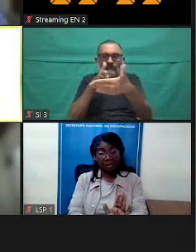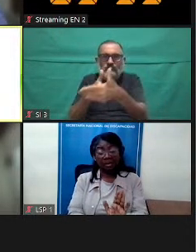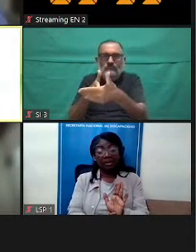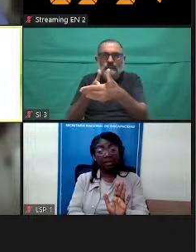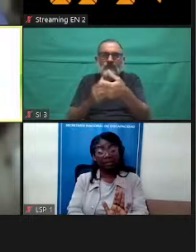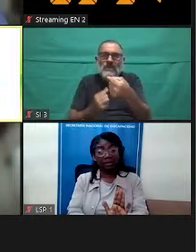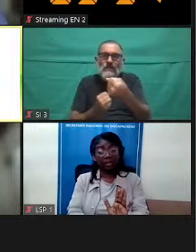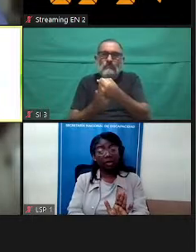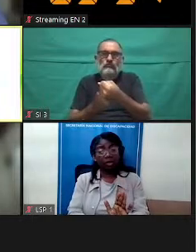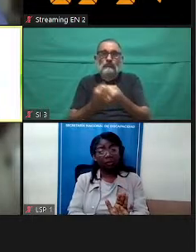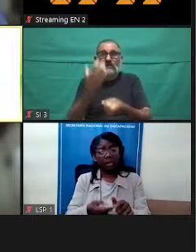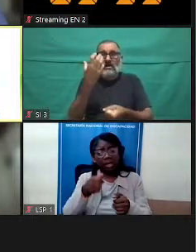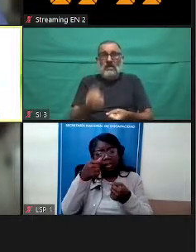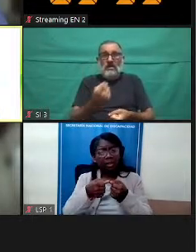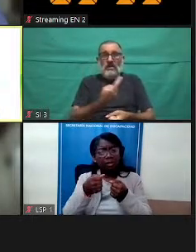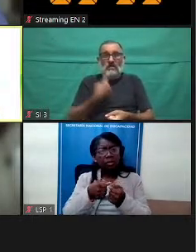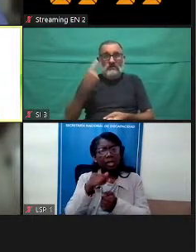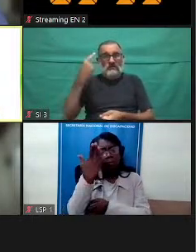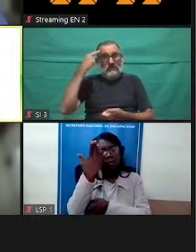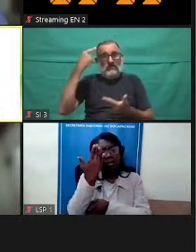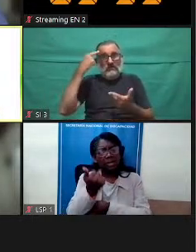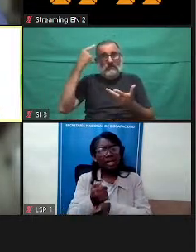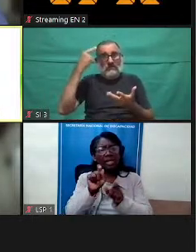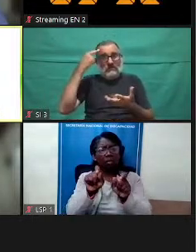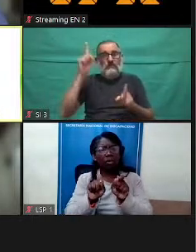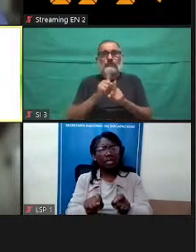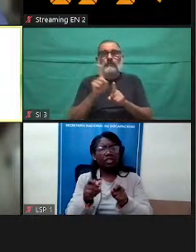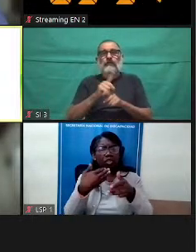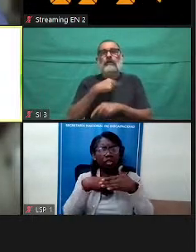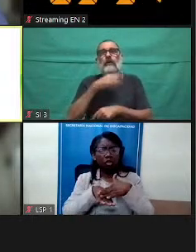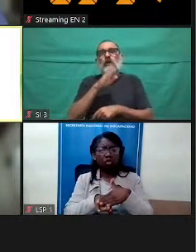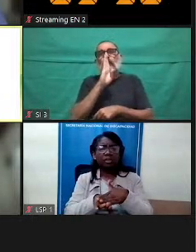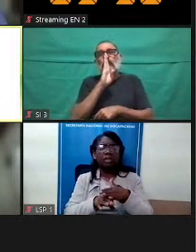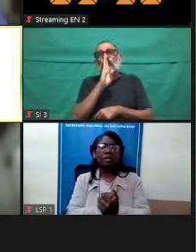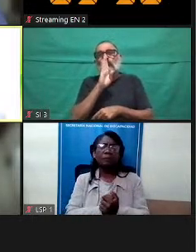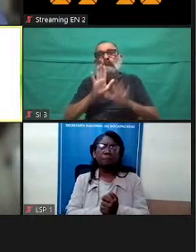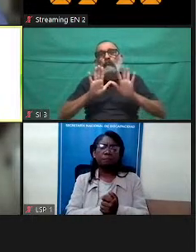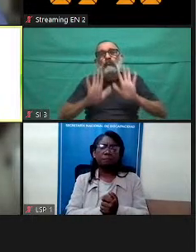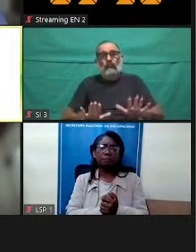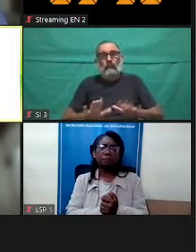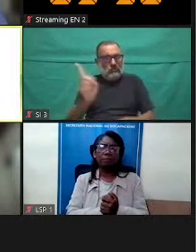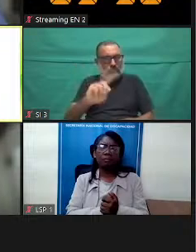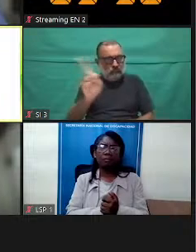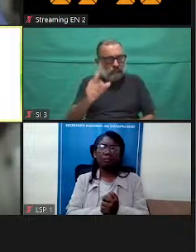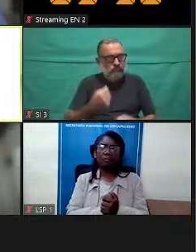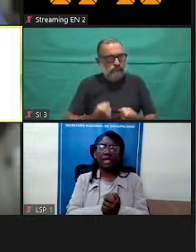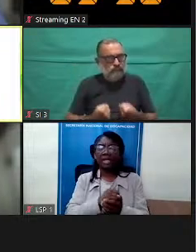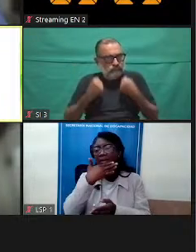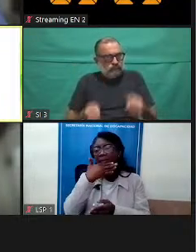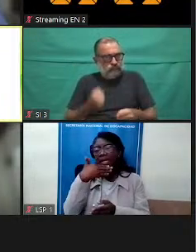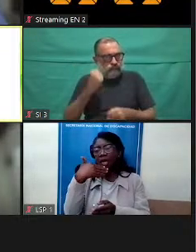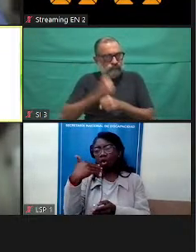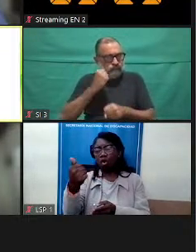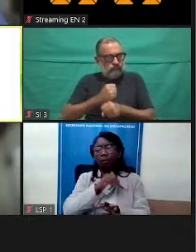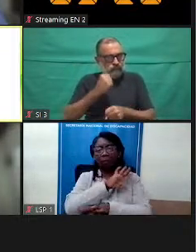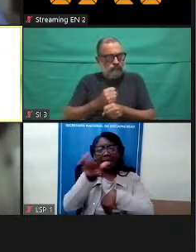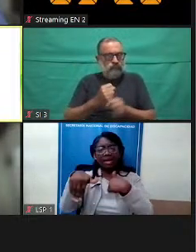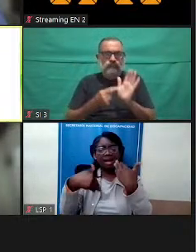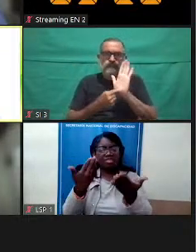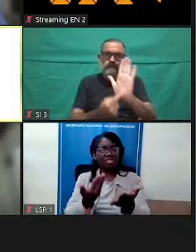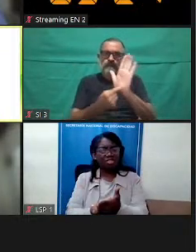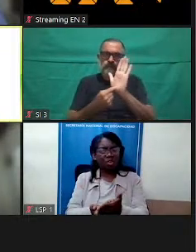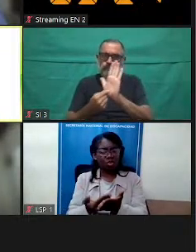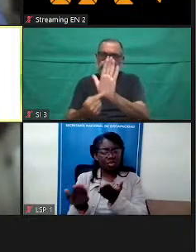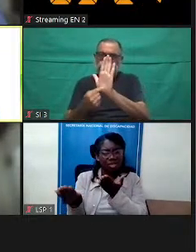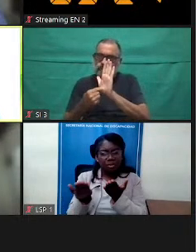want the presentations these are ideas to remember why inclusive education is better for all